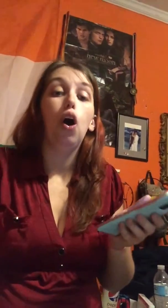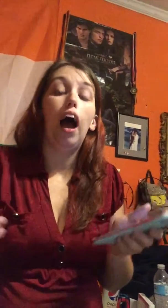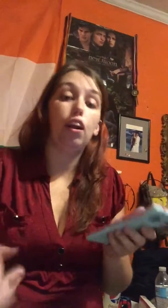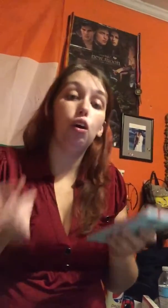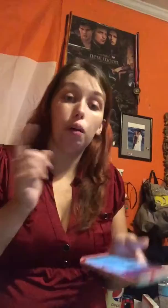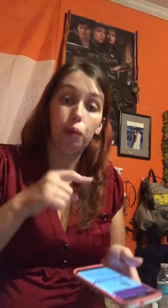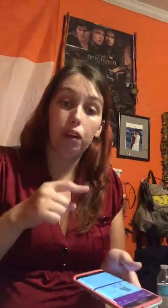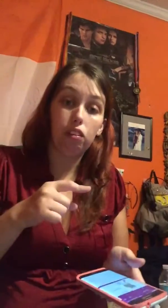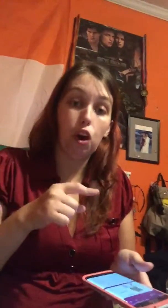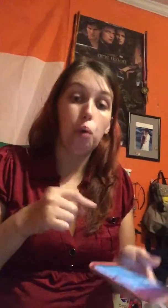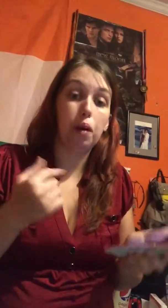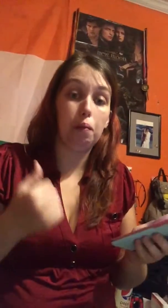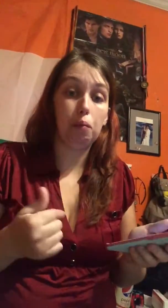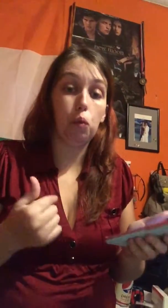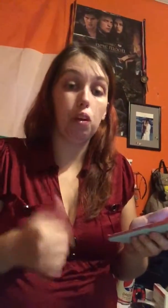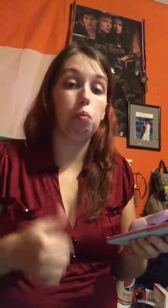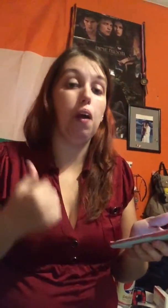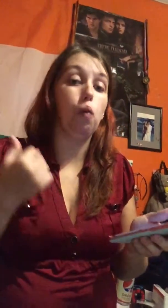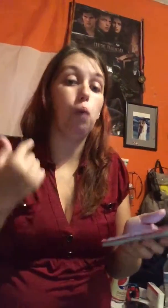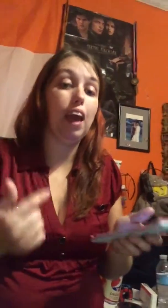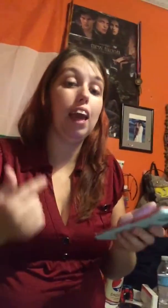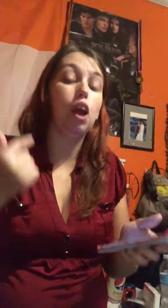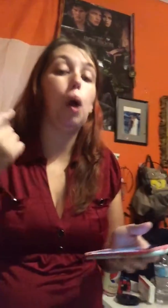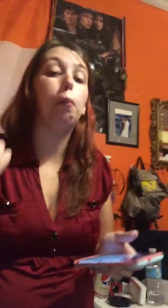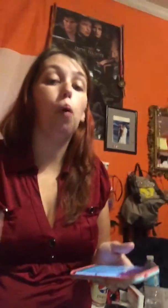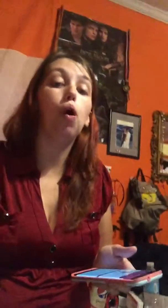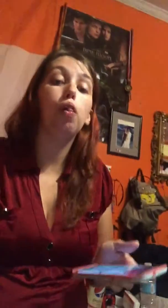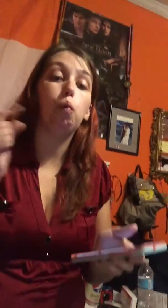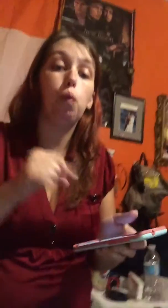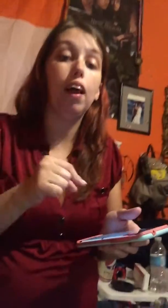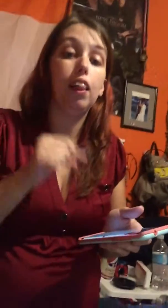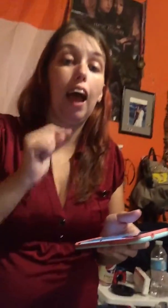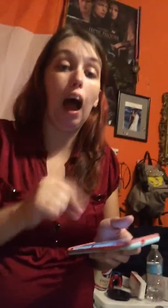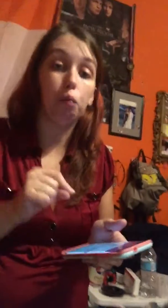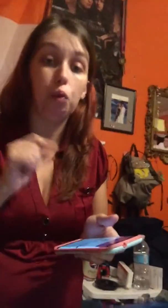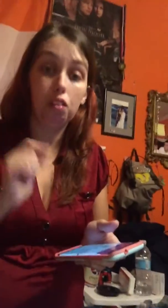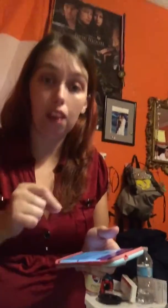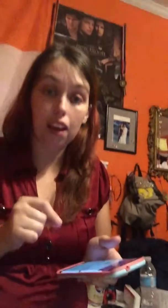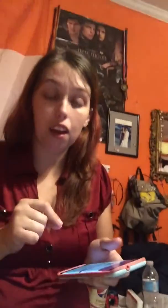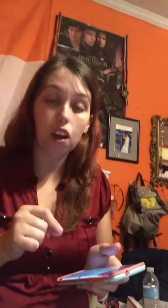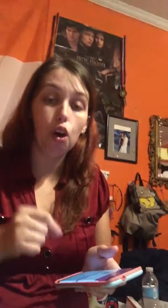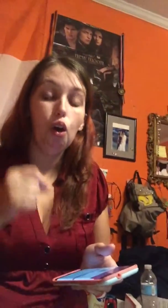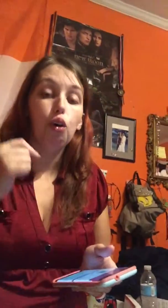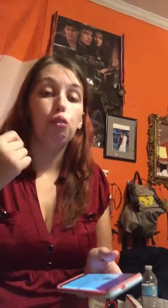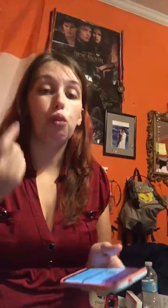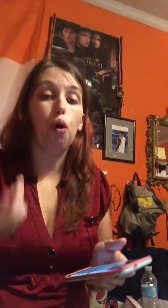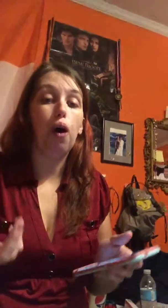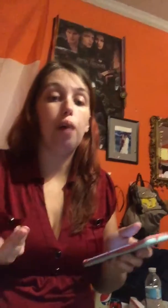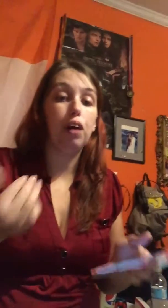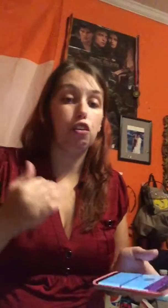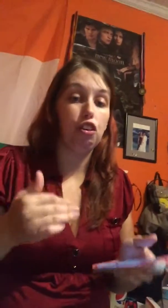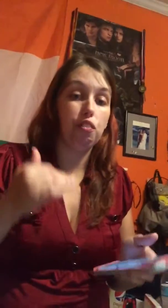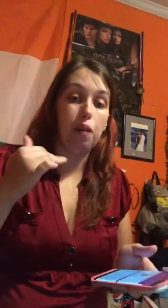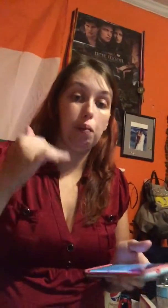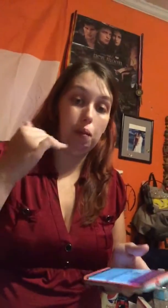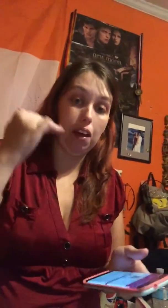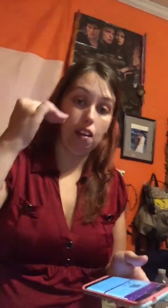I know a couple weeks ago my baby was weighing more than what the app was saying. So, I'm not sure if my baby has